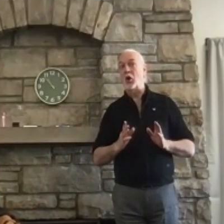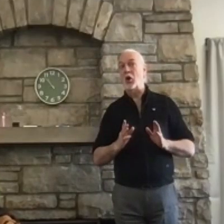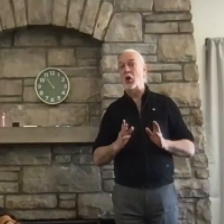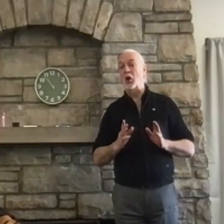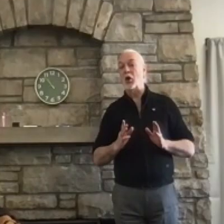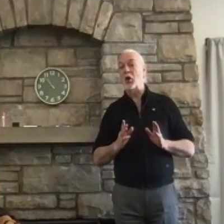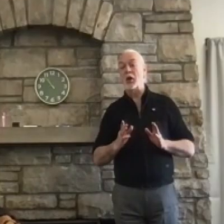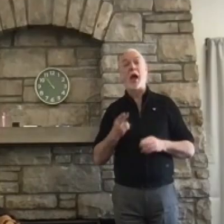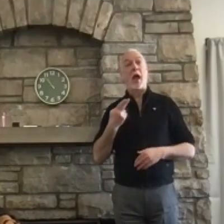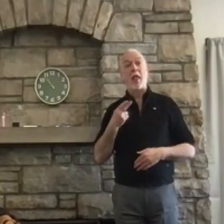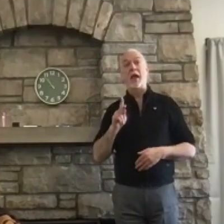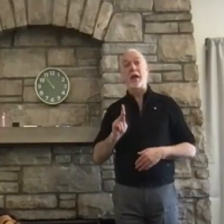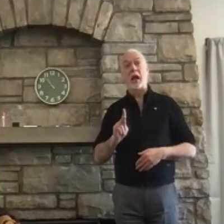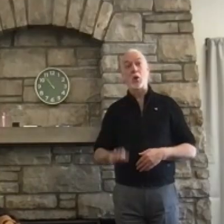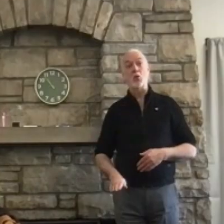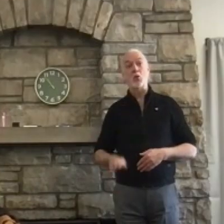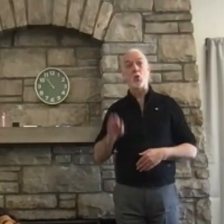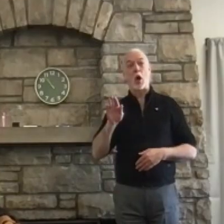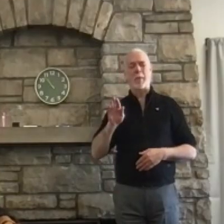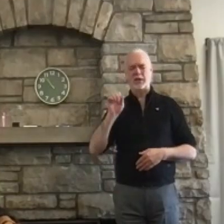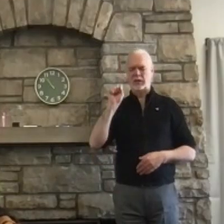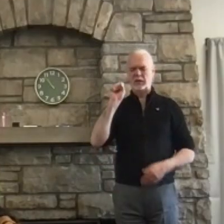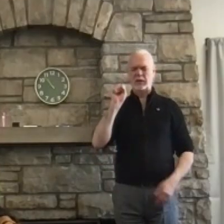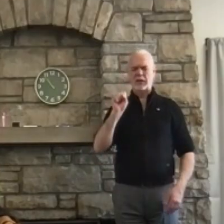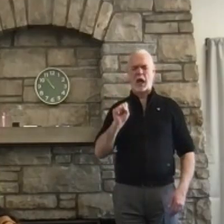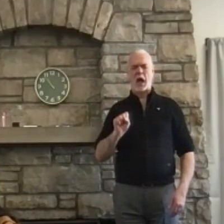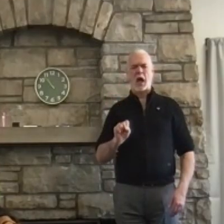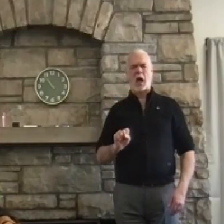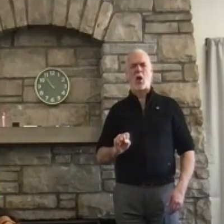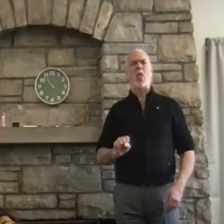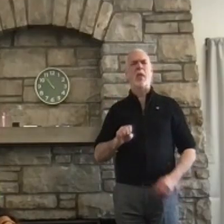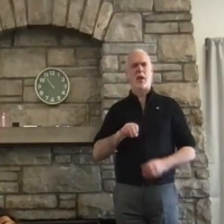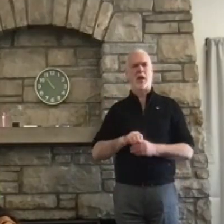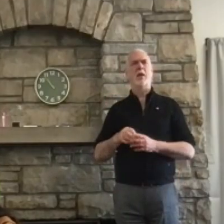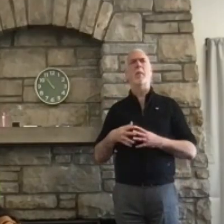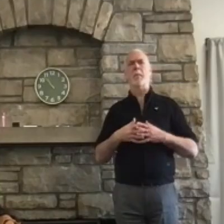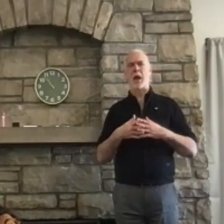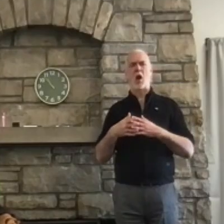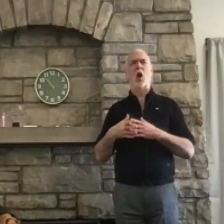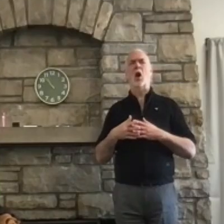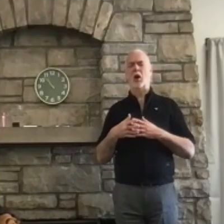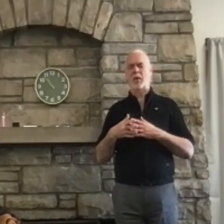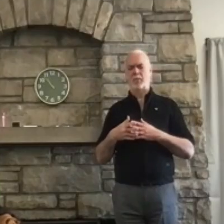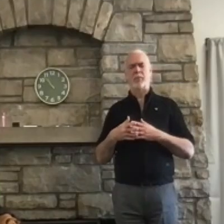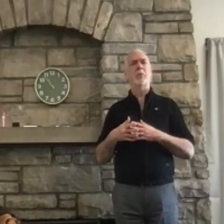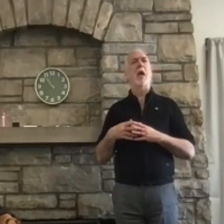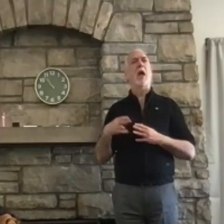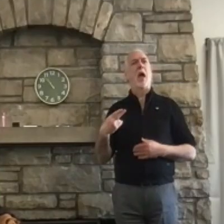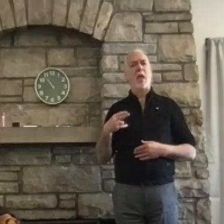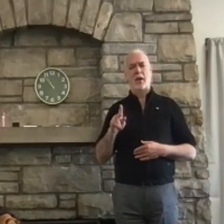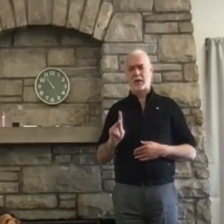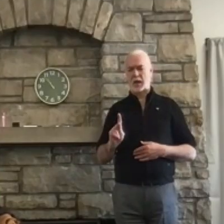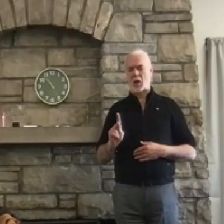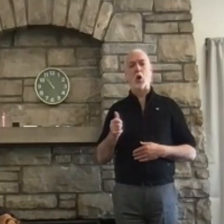Helen grew up in the deep south, and when she was very